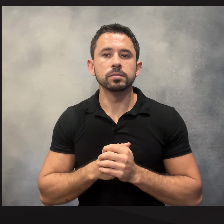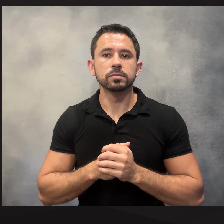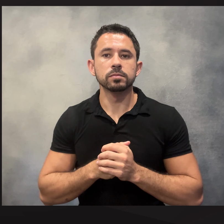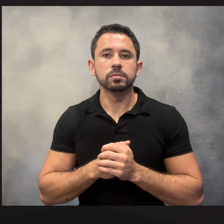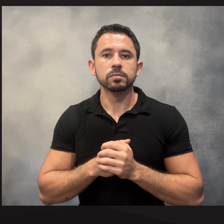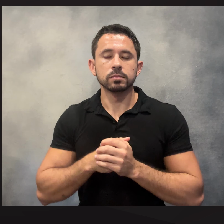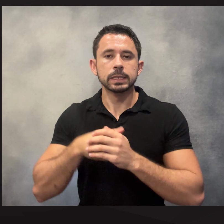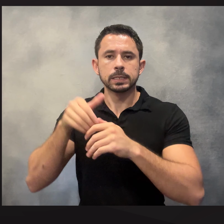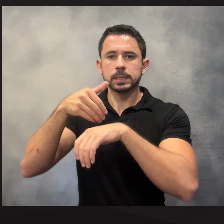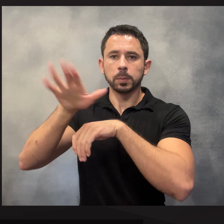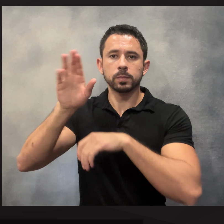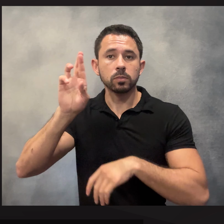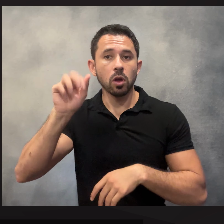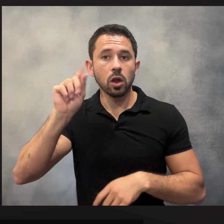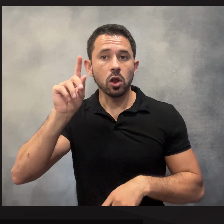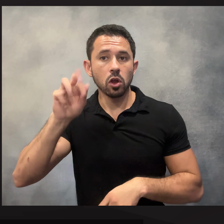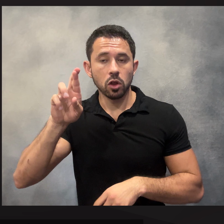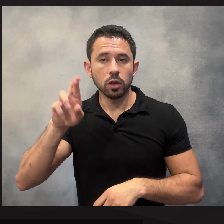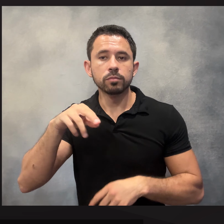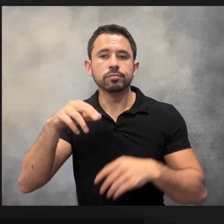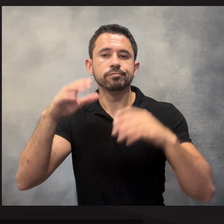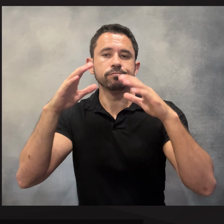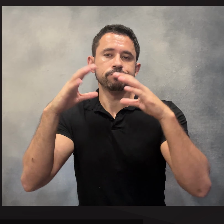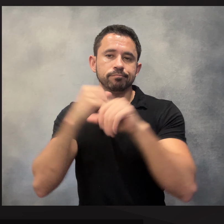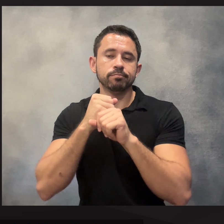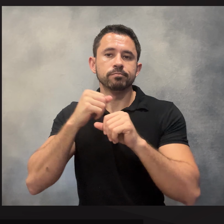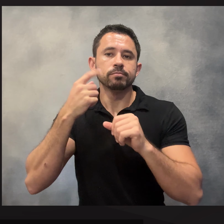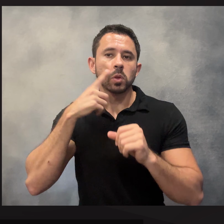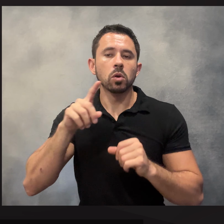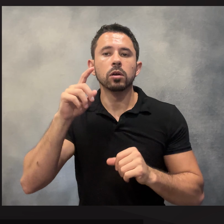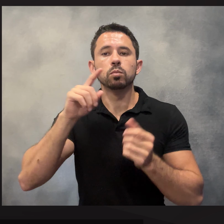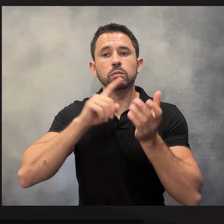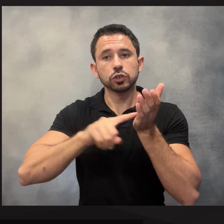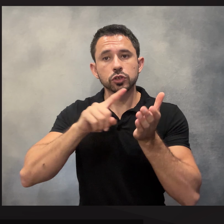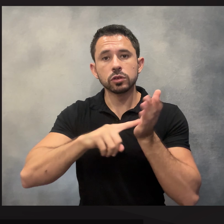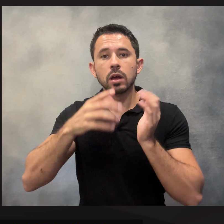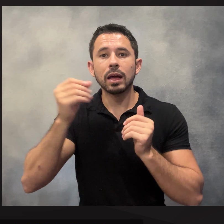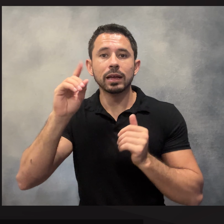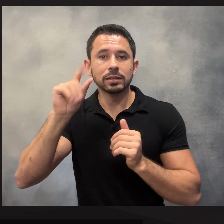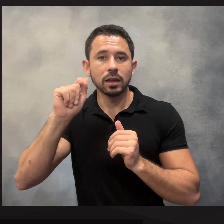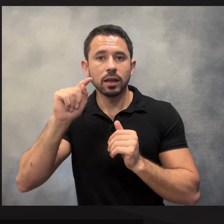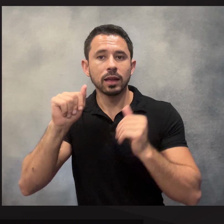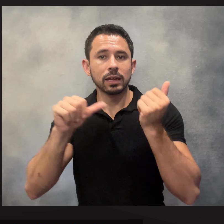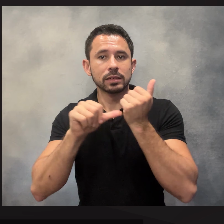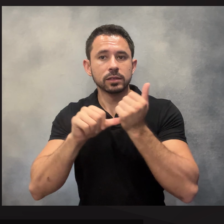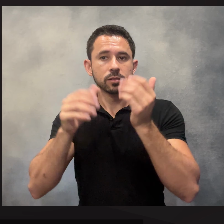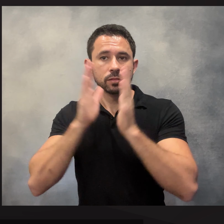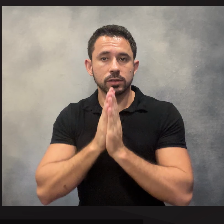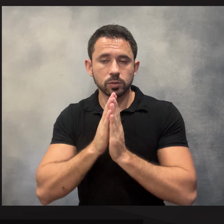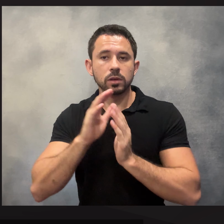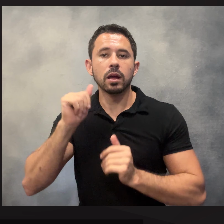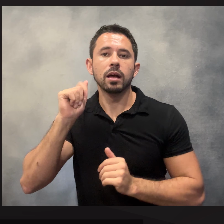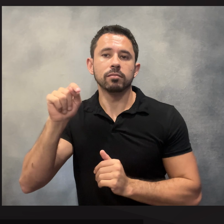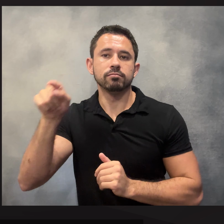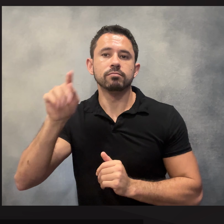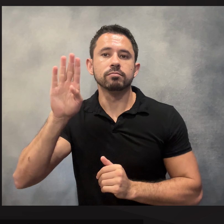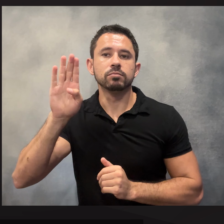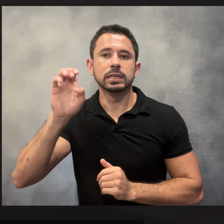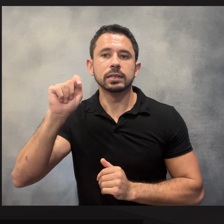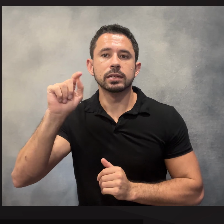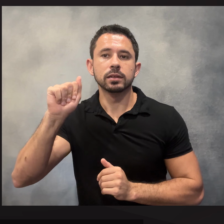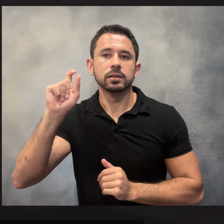Submit a radar, research, and data assistance request at beta.nyc.